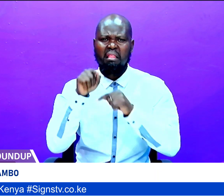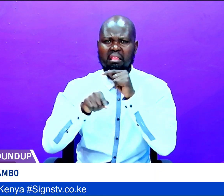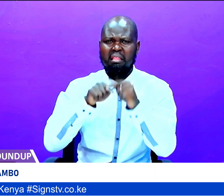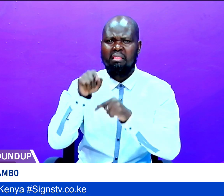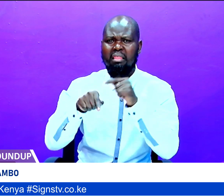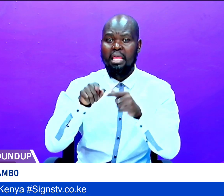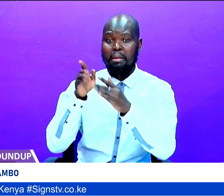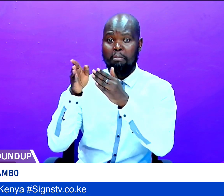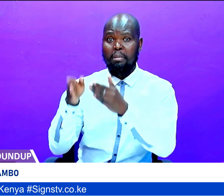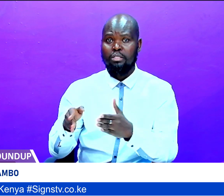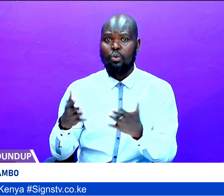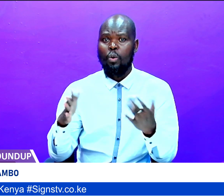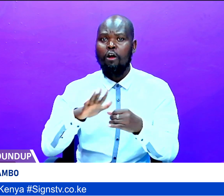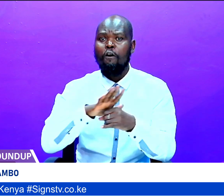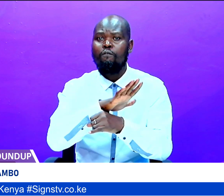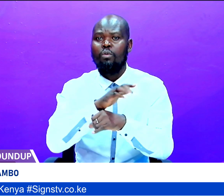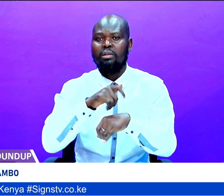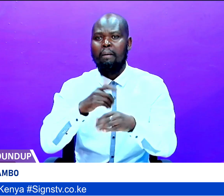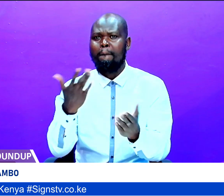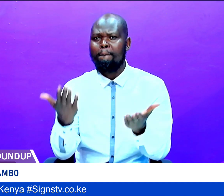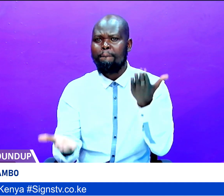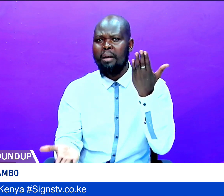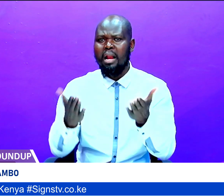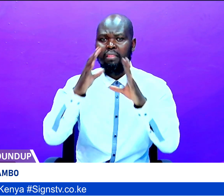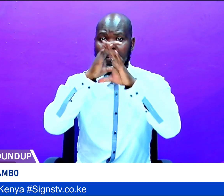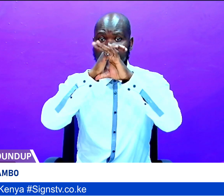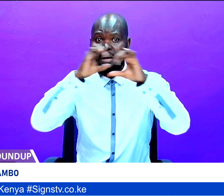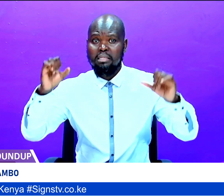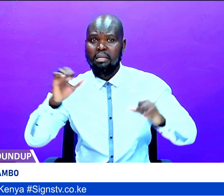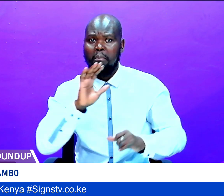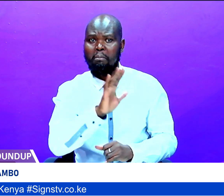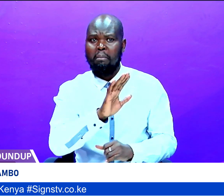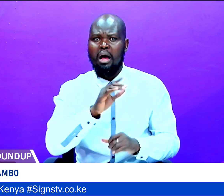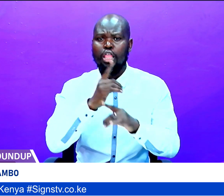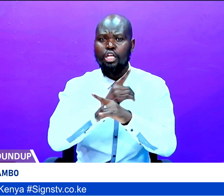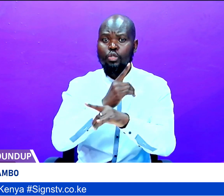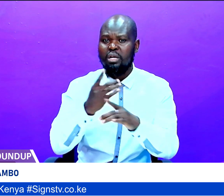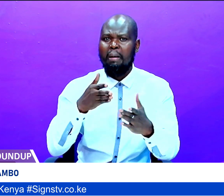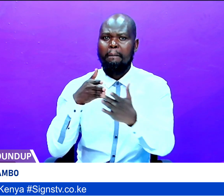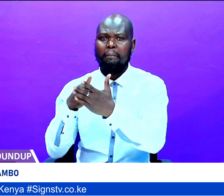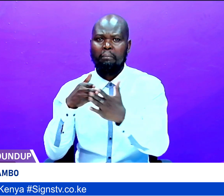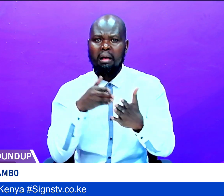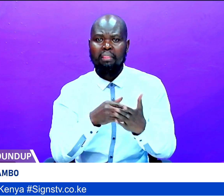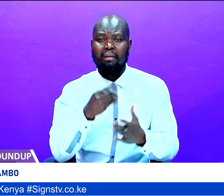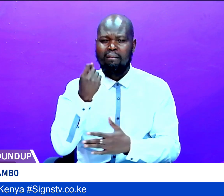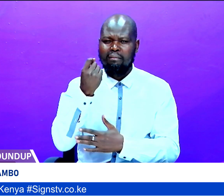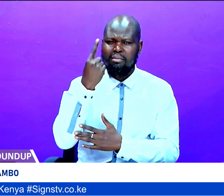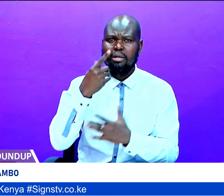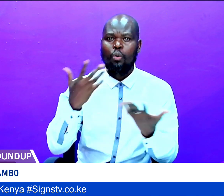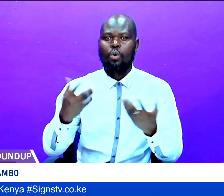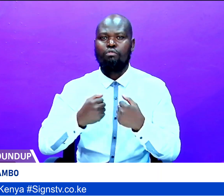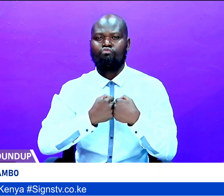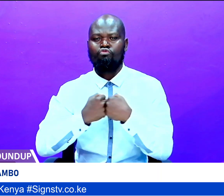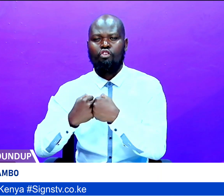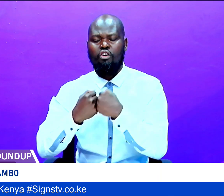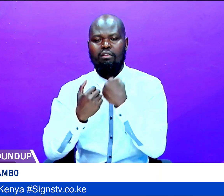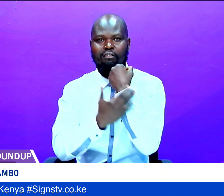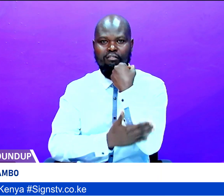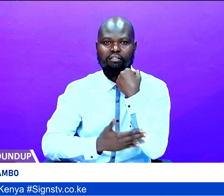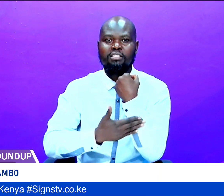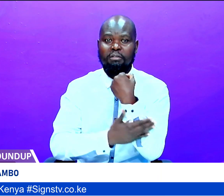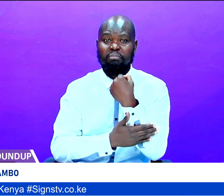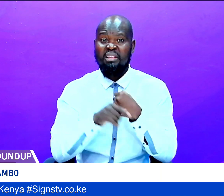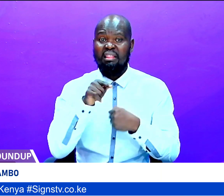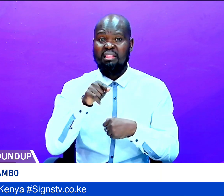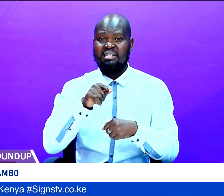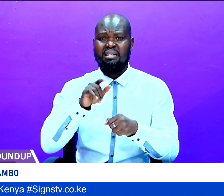Ruto on Wednesday, accusing him of failing to grasp the weight of his presidential duties and